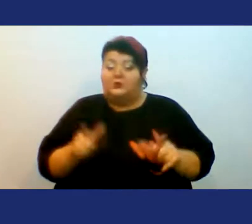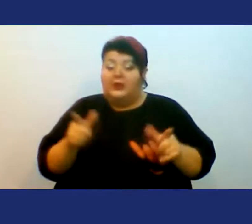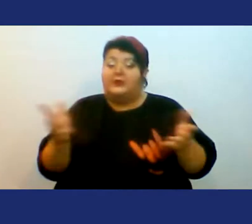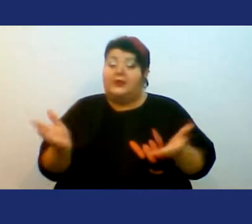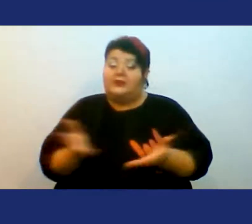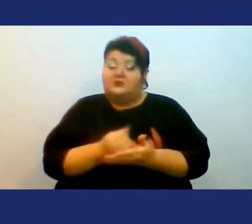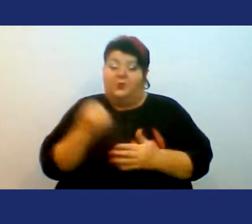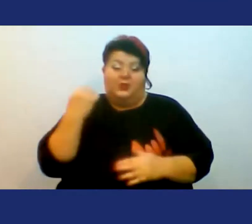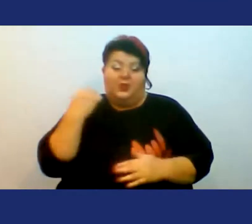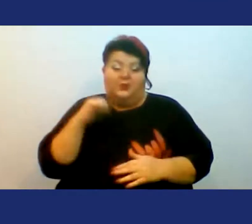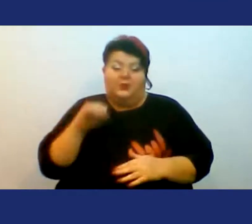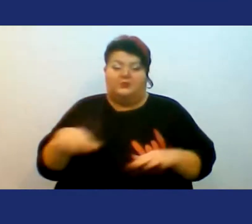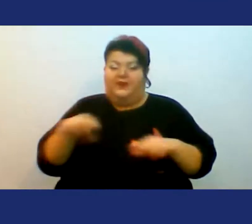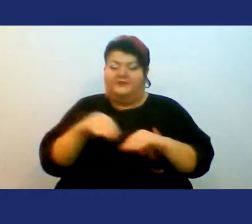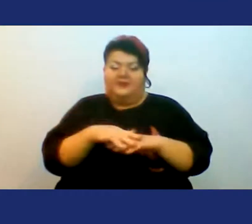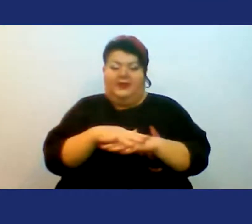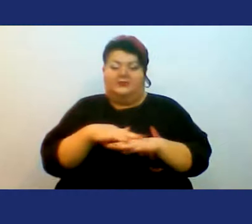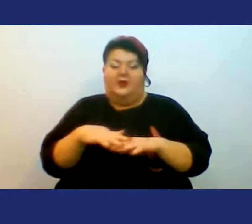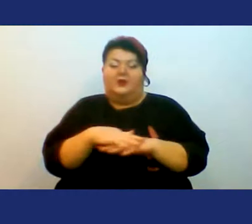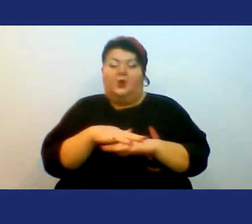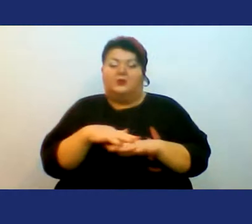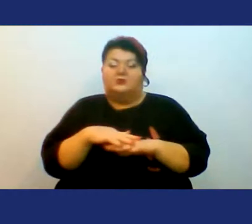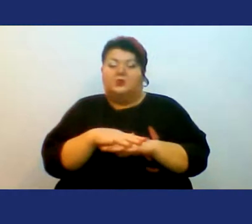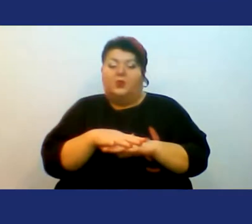but also in 2000 in that famous election.